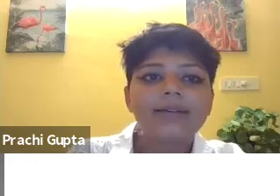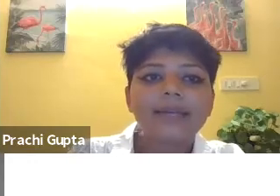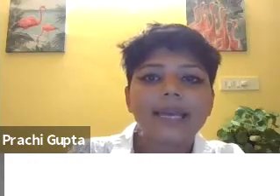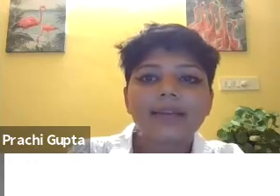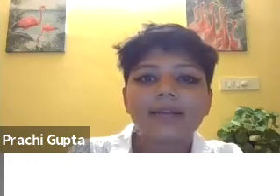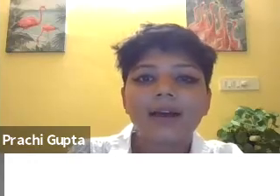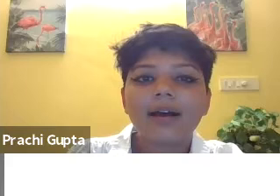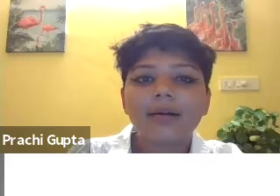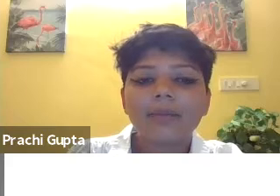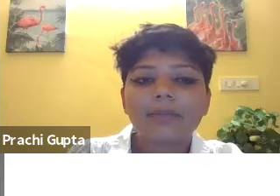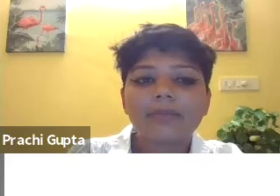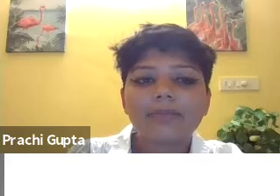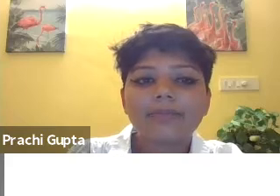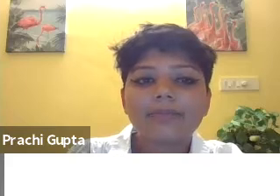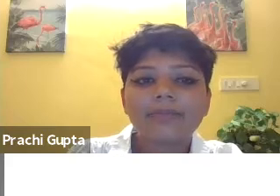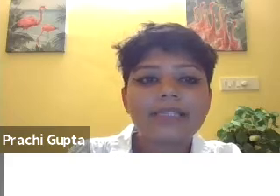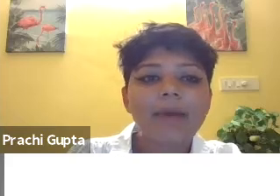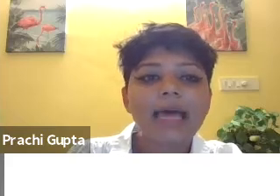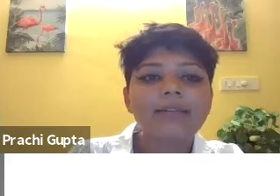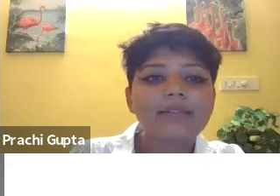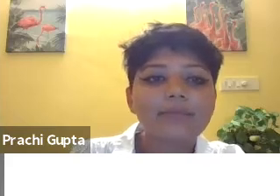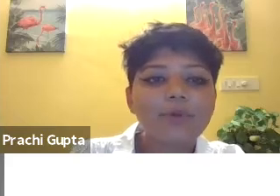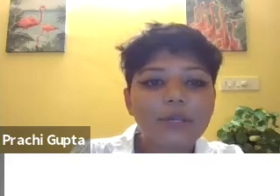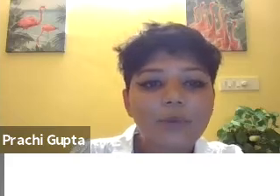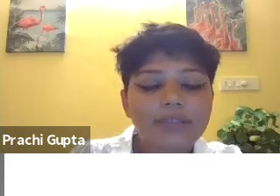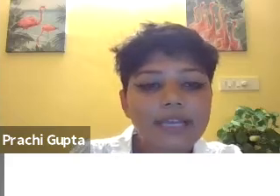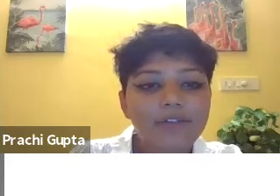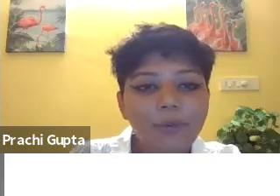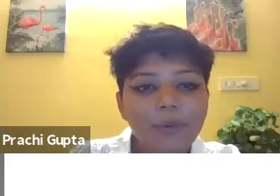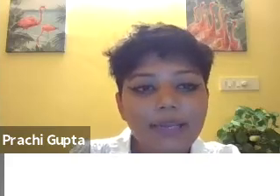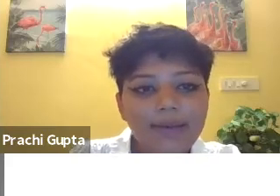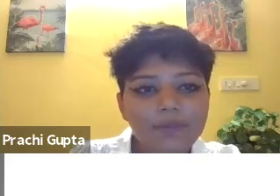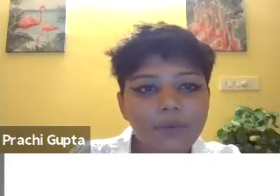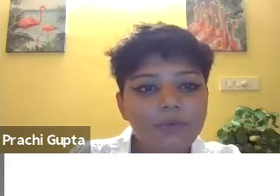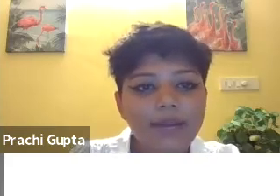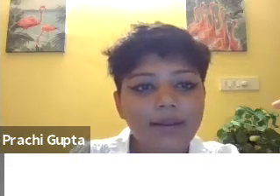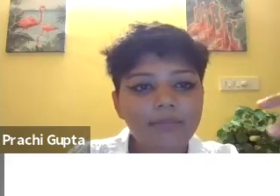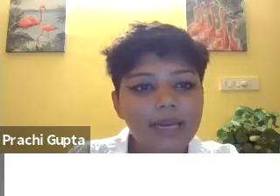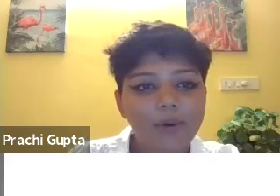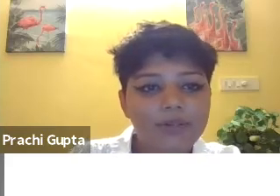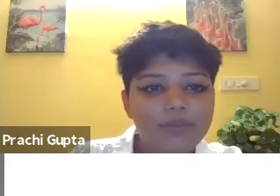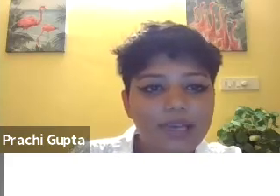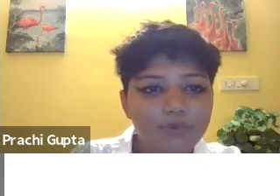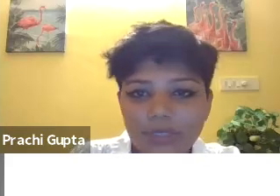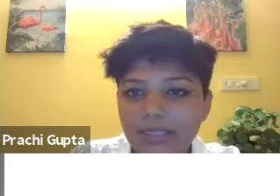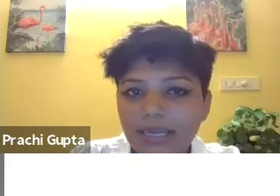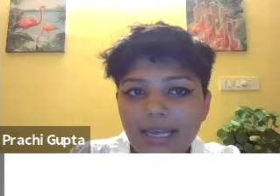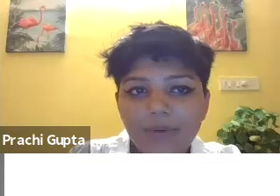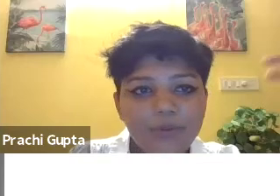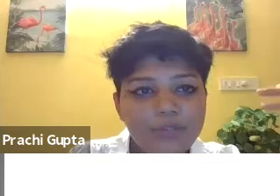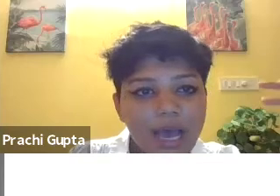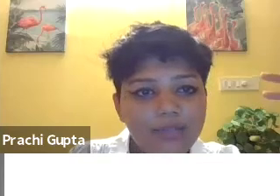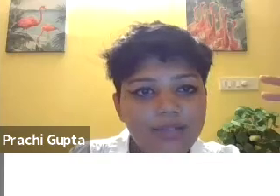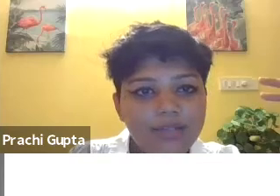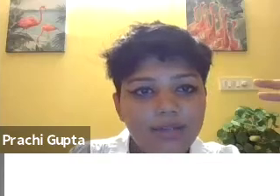And here again, this man posing with a telephone on the left, wearing bell bottoms and boots,